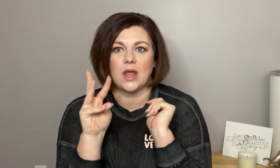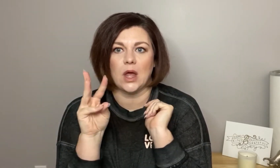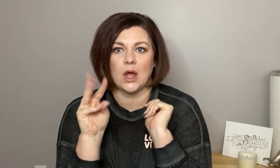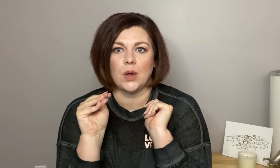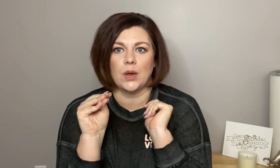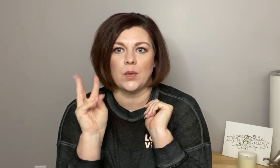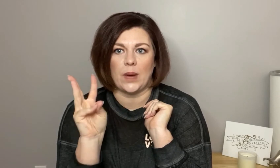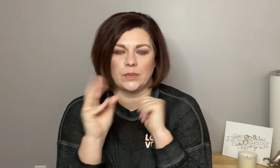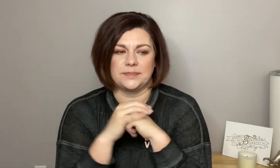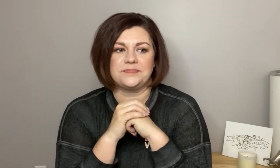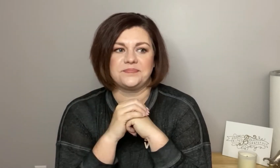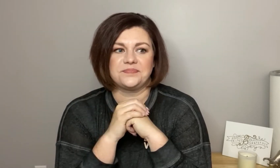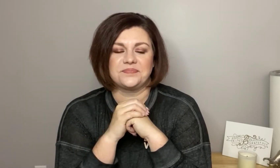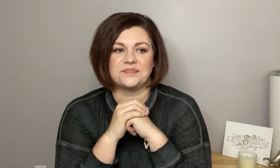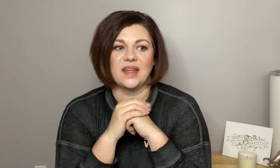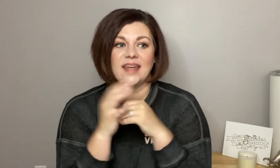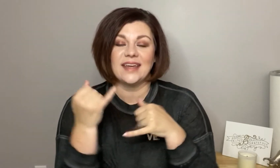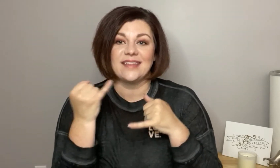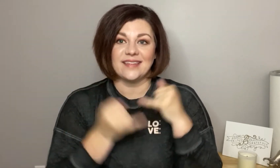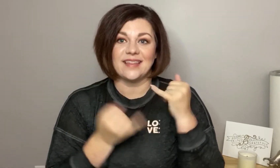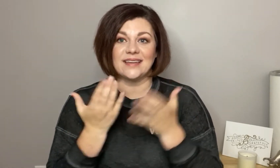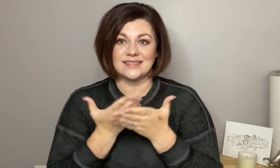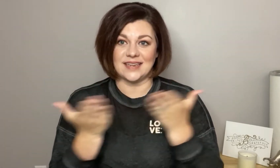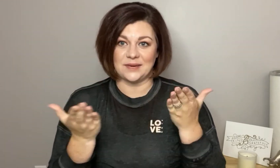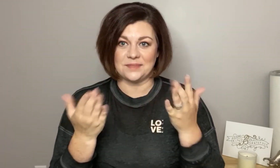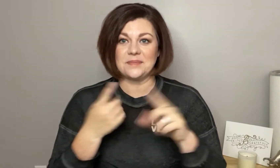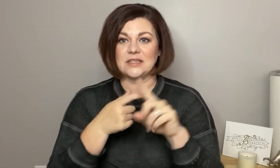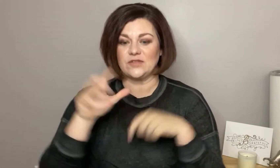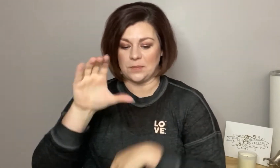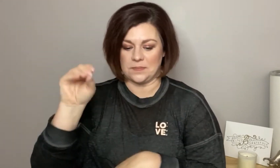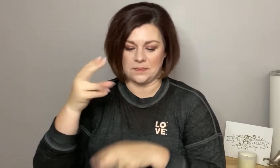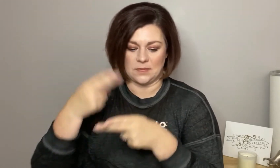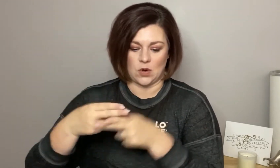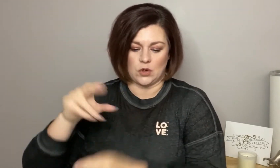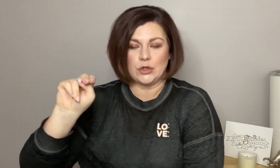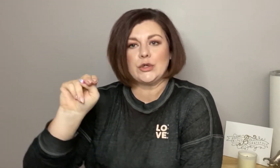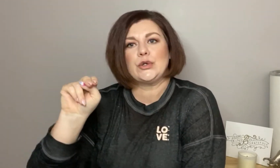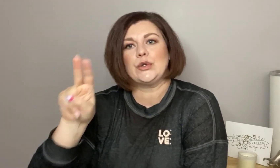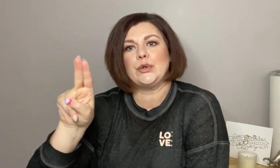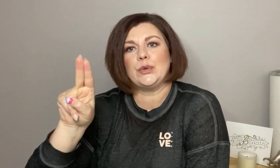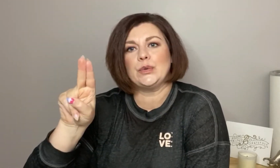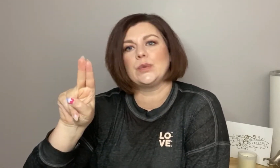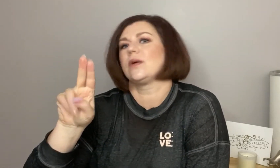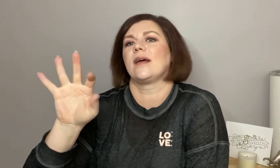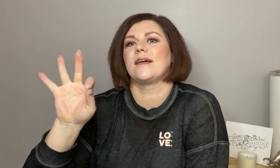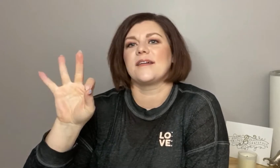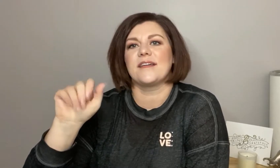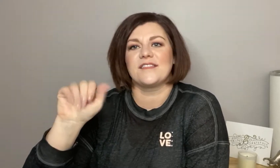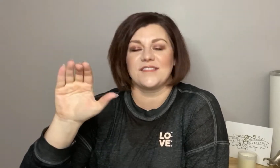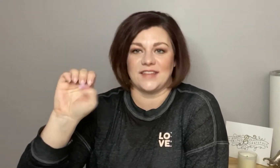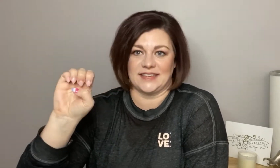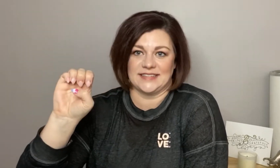it, the big daddy. So this is from a company